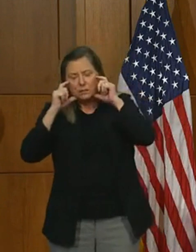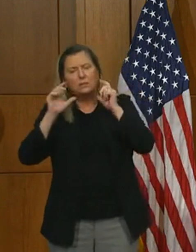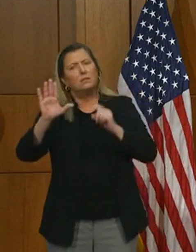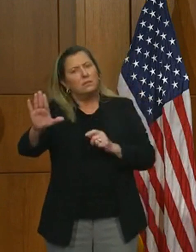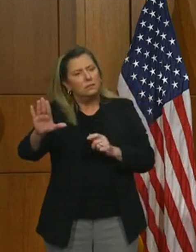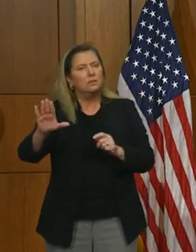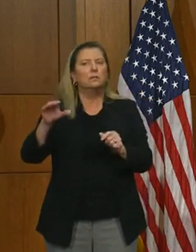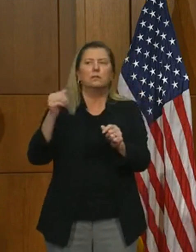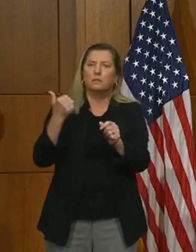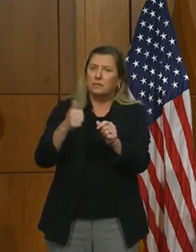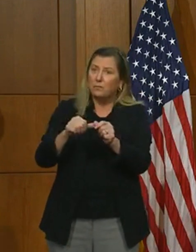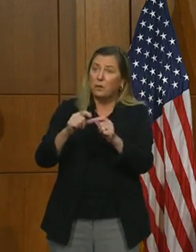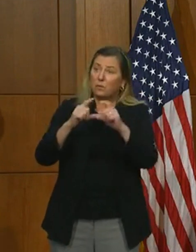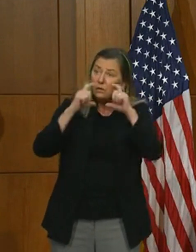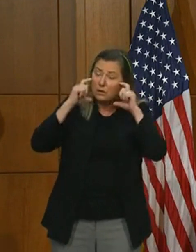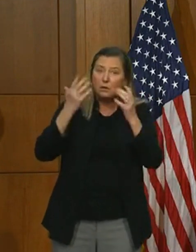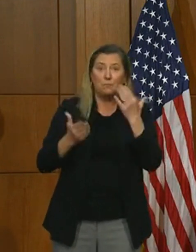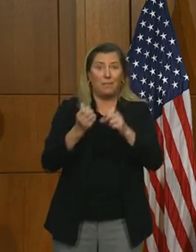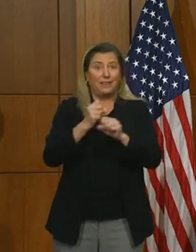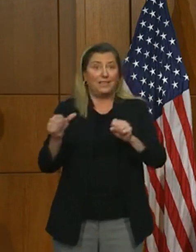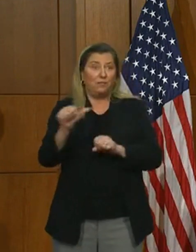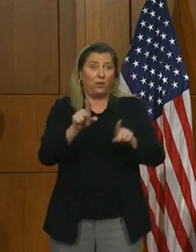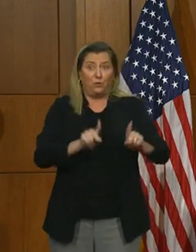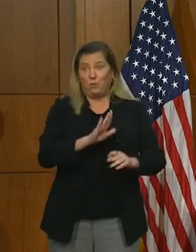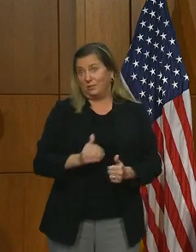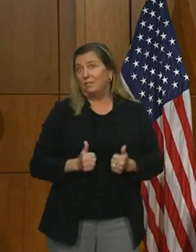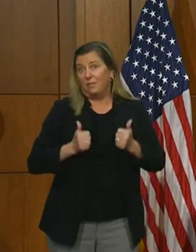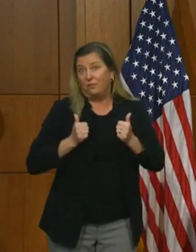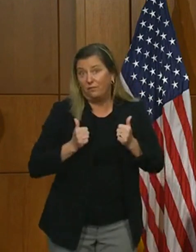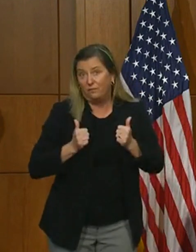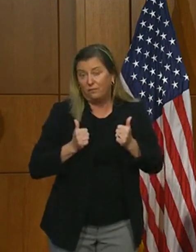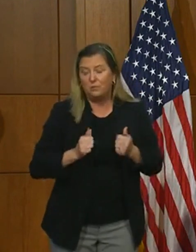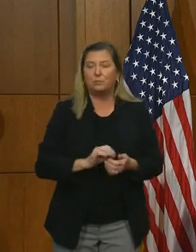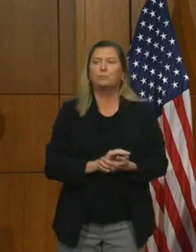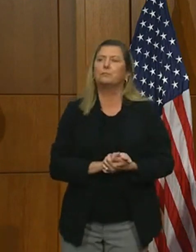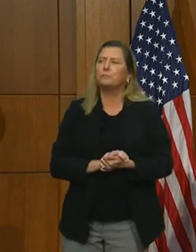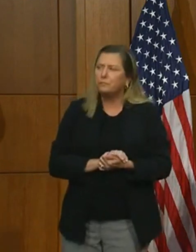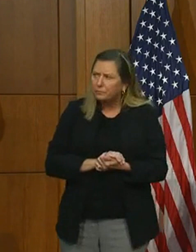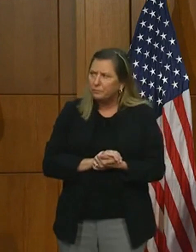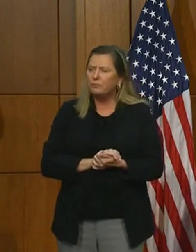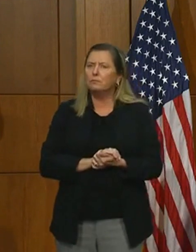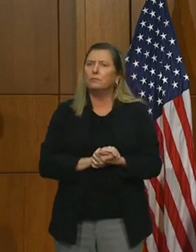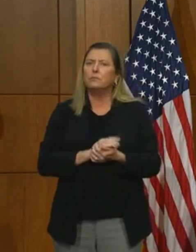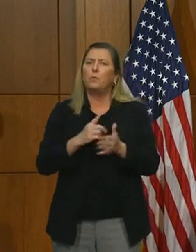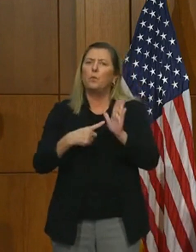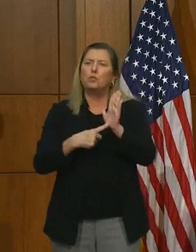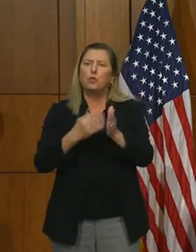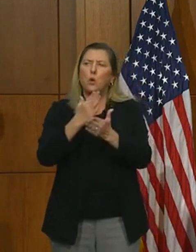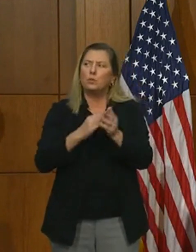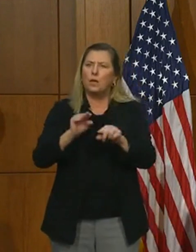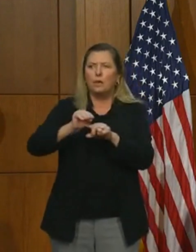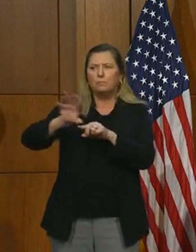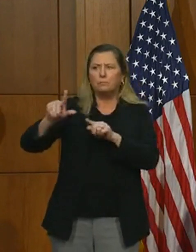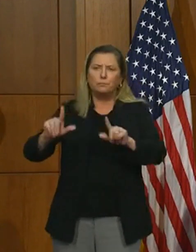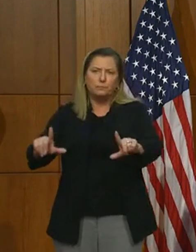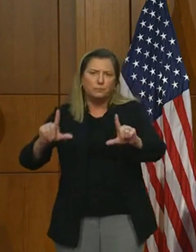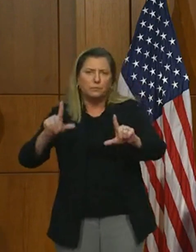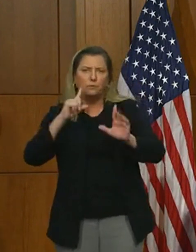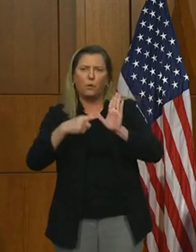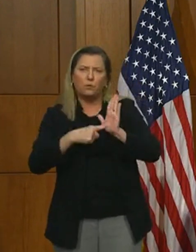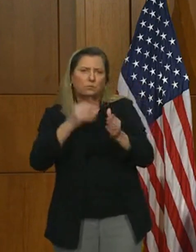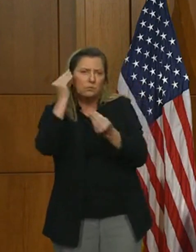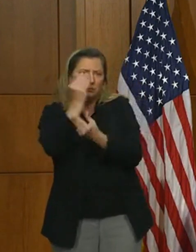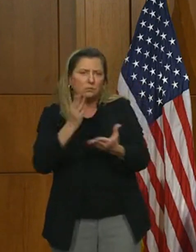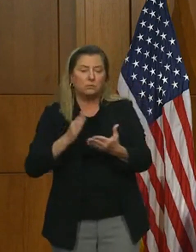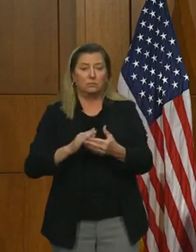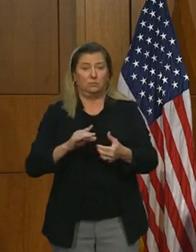just may save another person's life. I want to show a few data points today. First is the